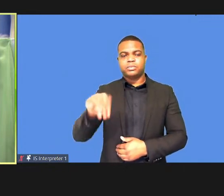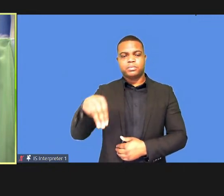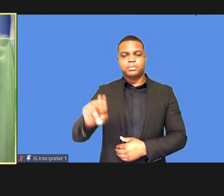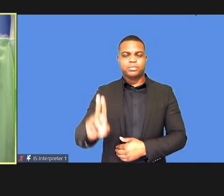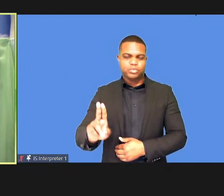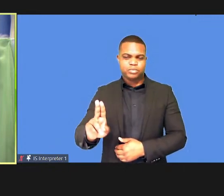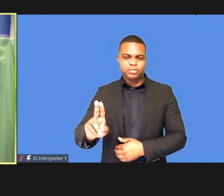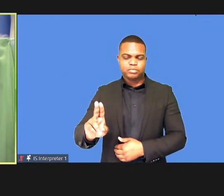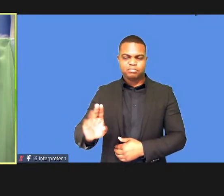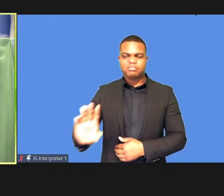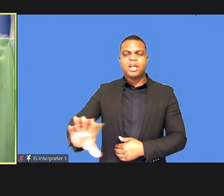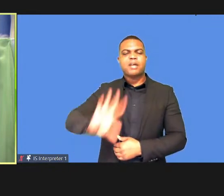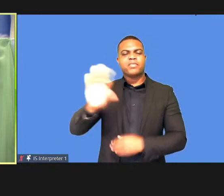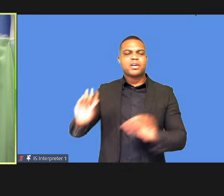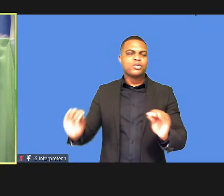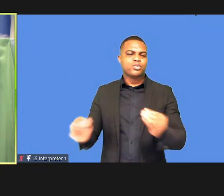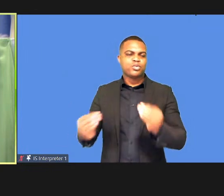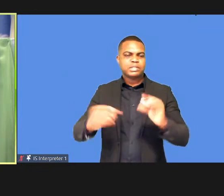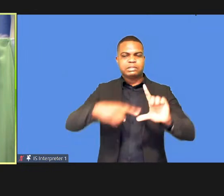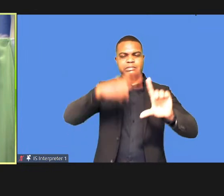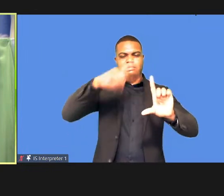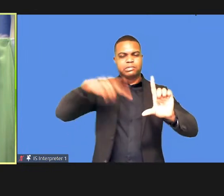Just to give a ride,